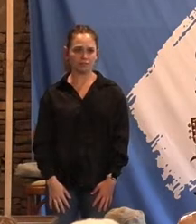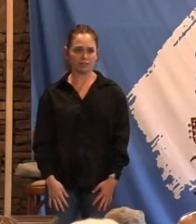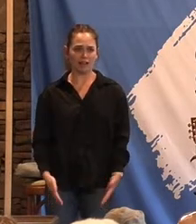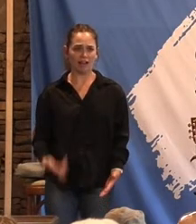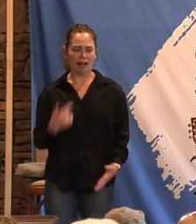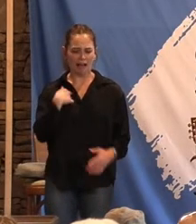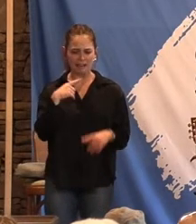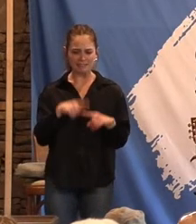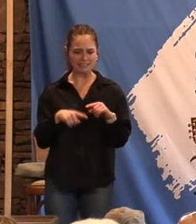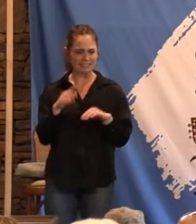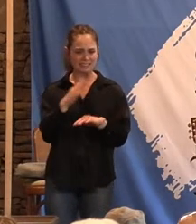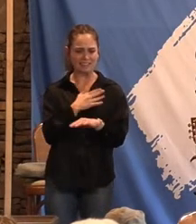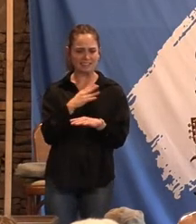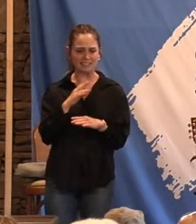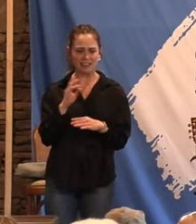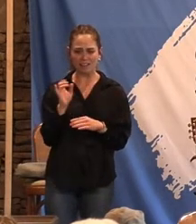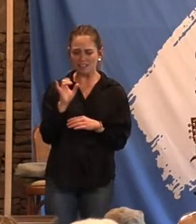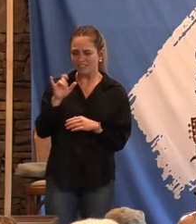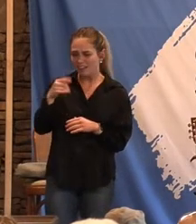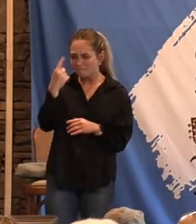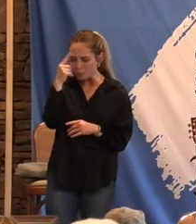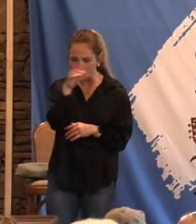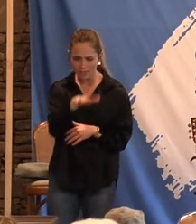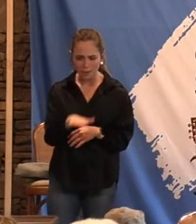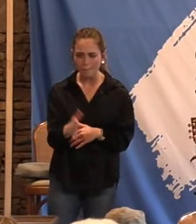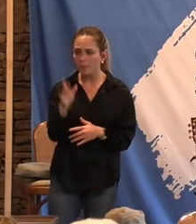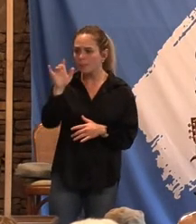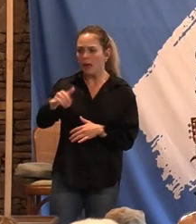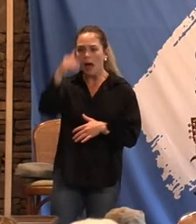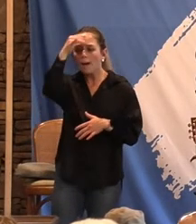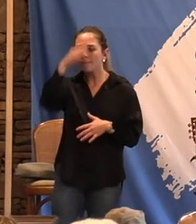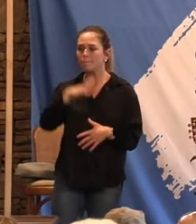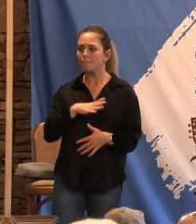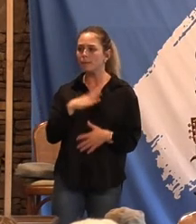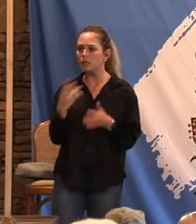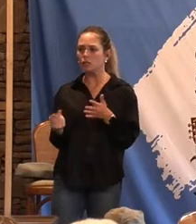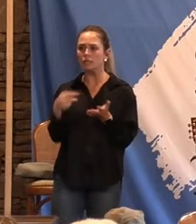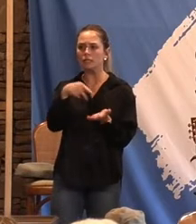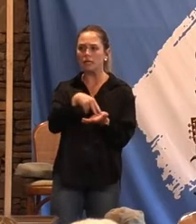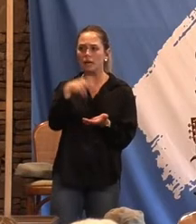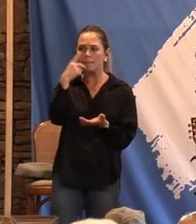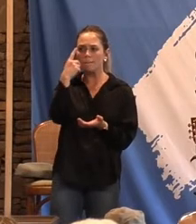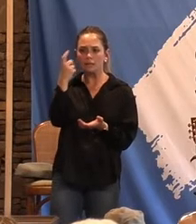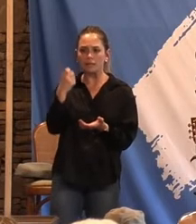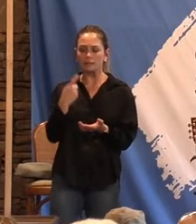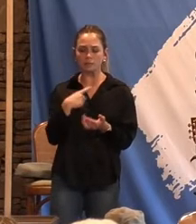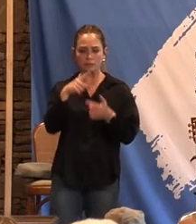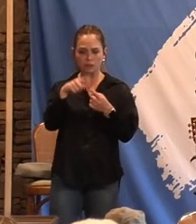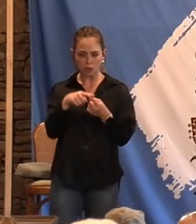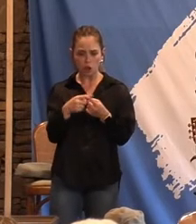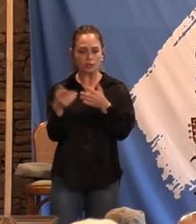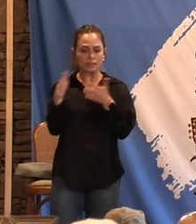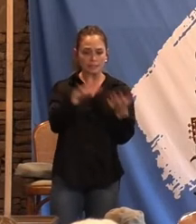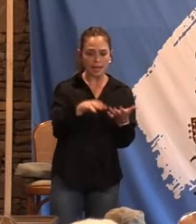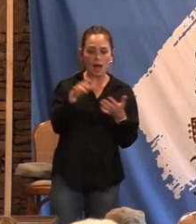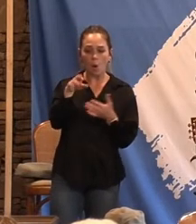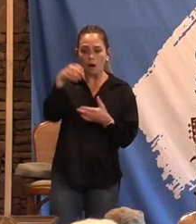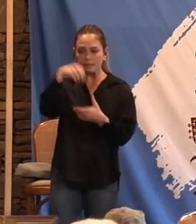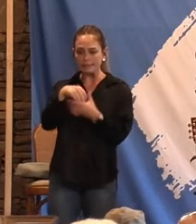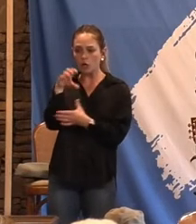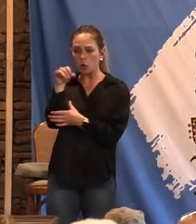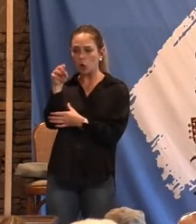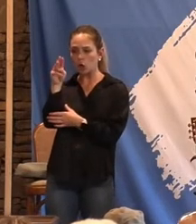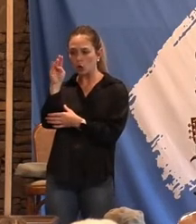I can't sing a song like this to them. I mean, that man couldn't get up because he was either dead or in a coma.